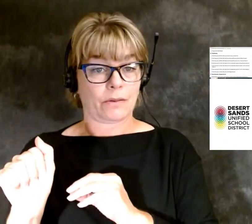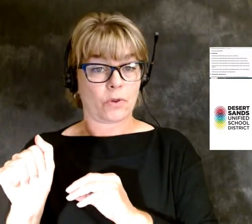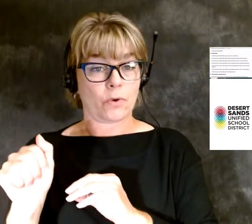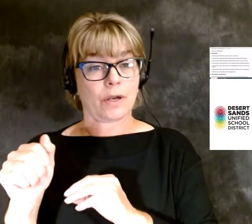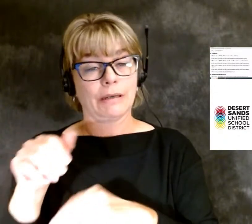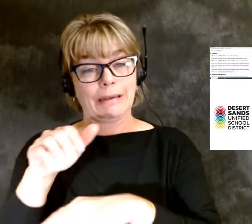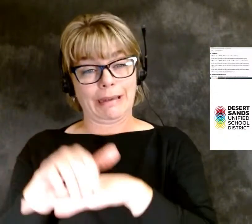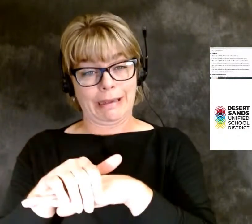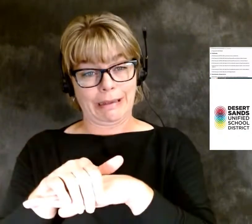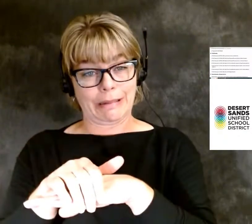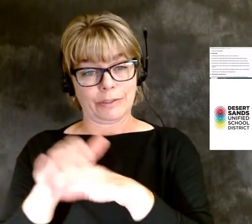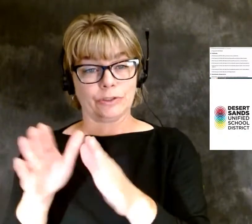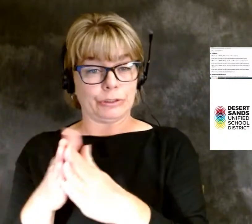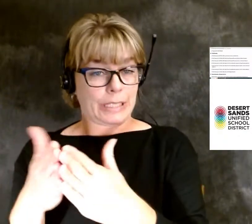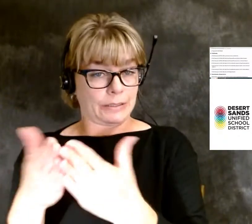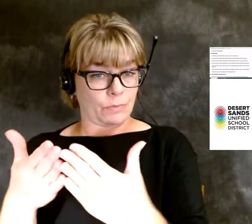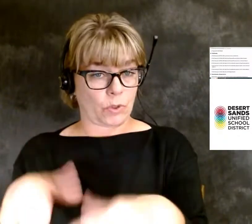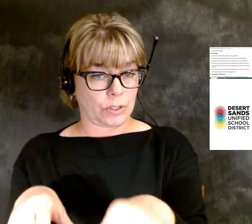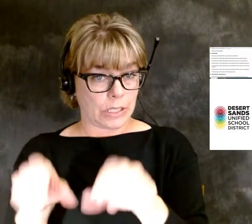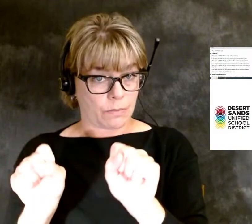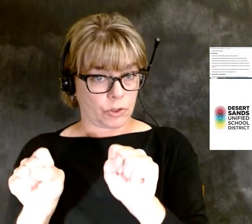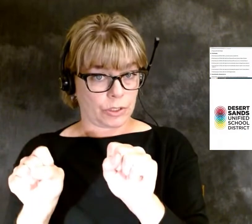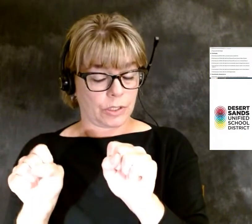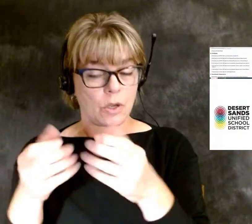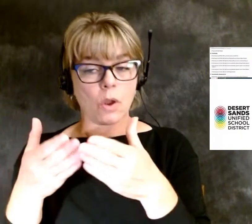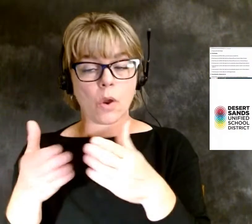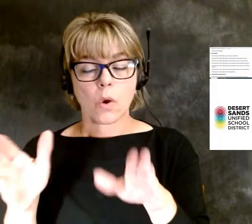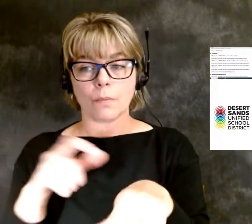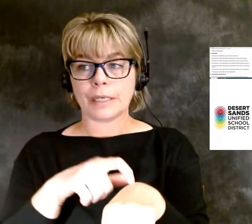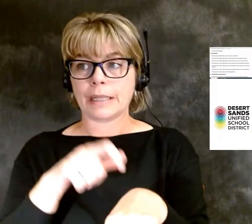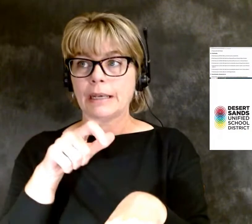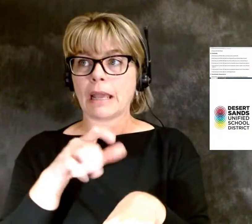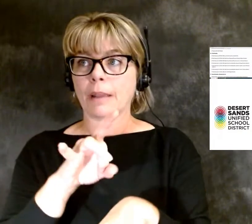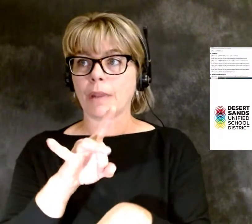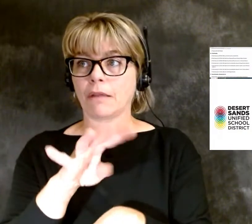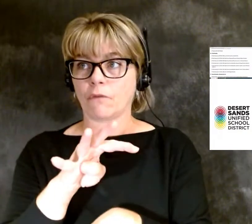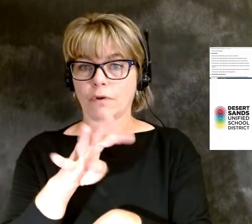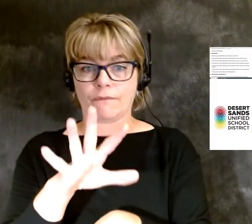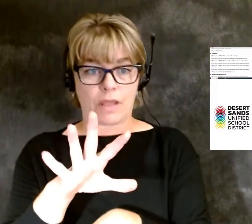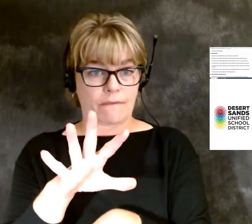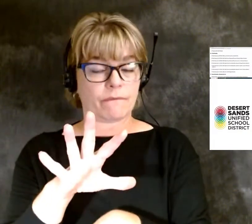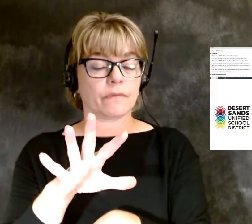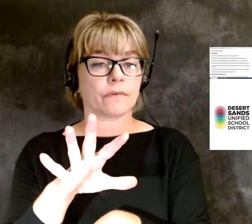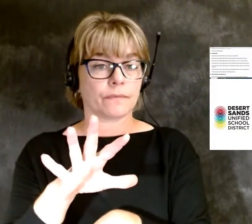Adoption. I will open the public hearing at 8:45 p.m.